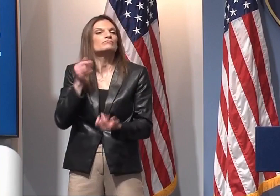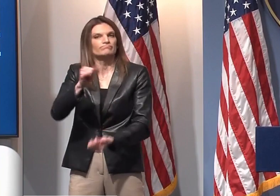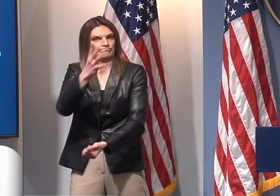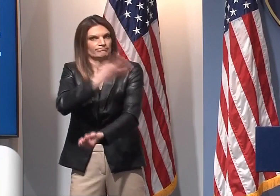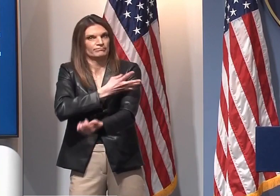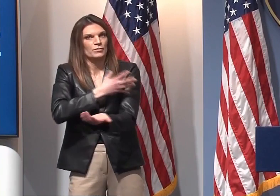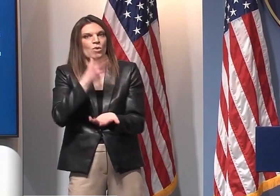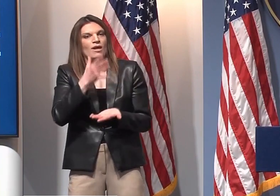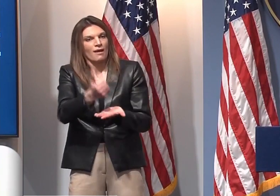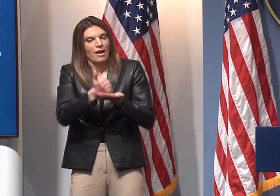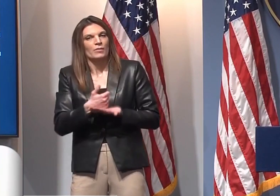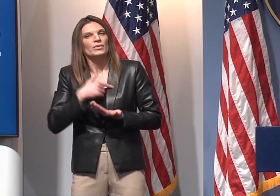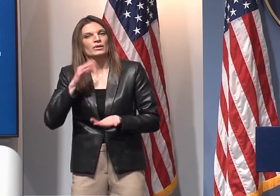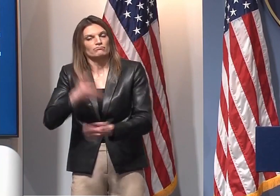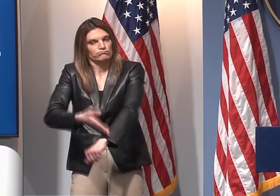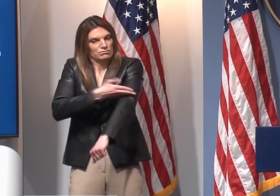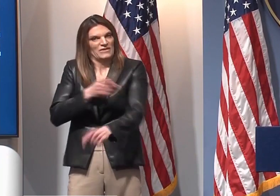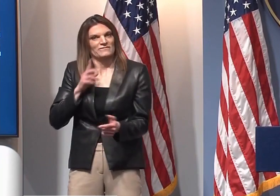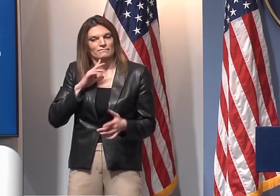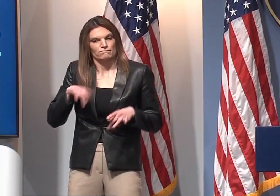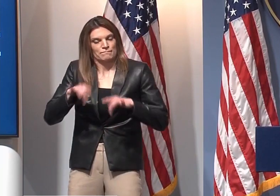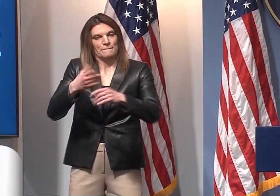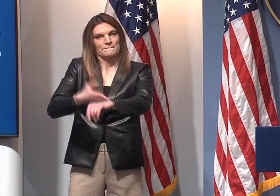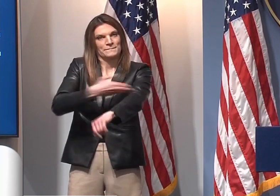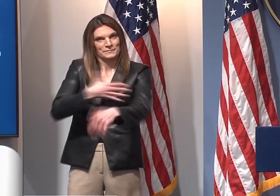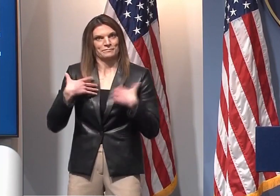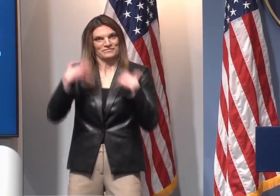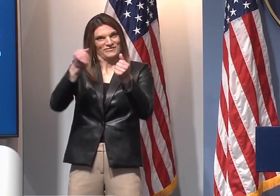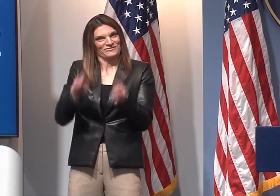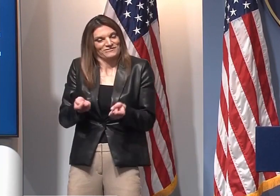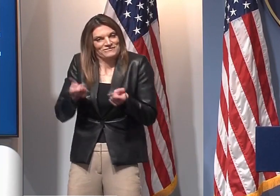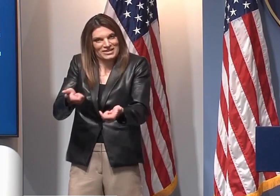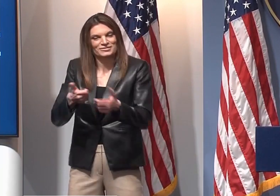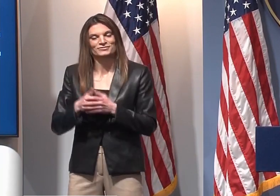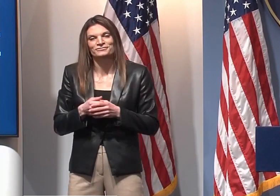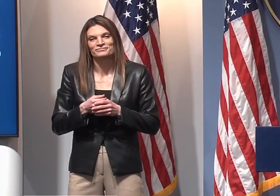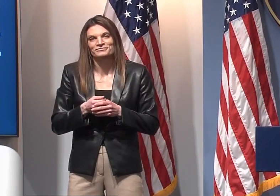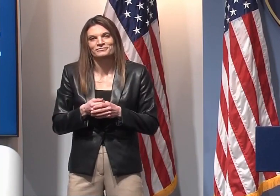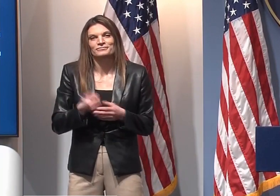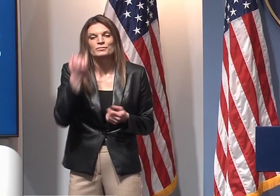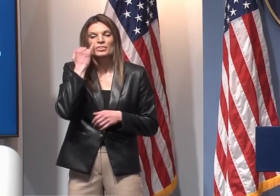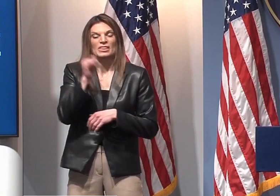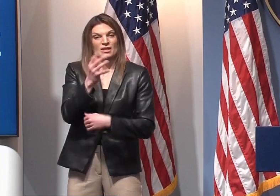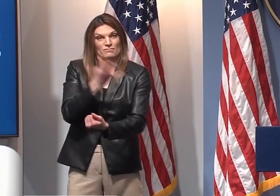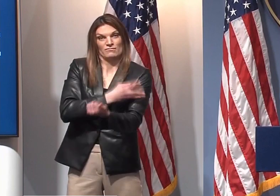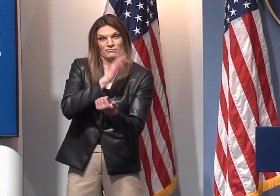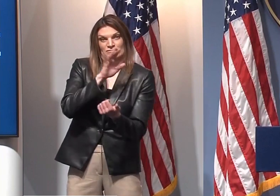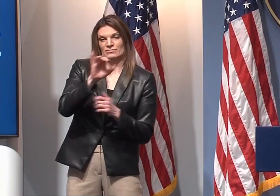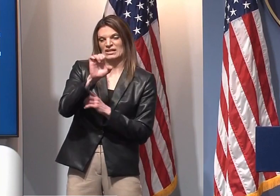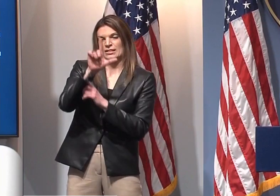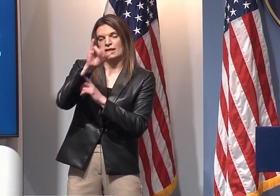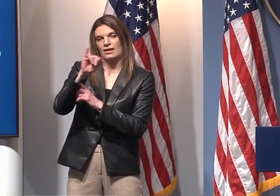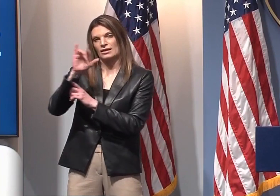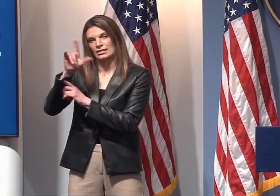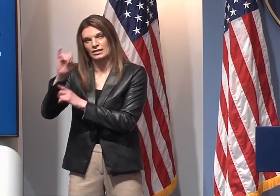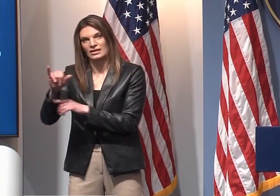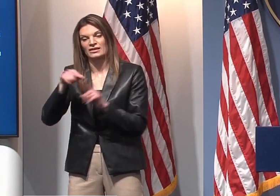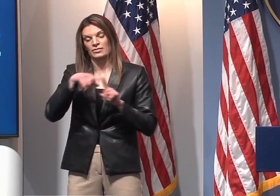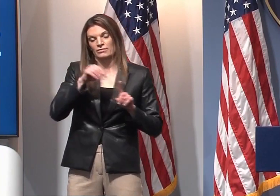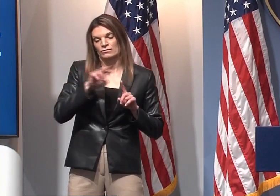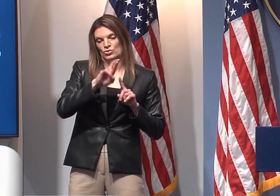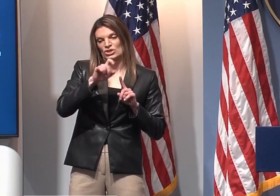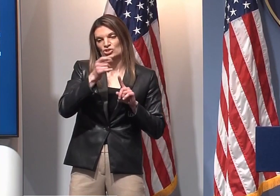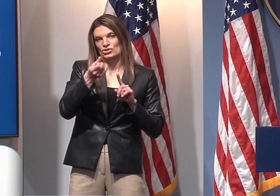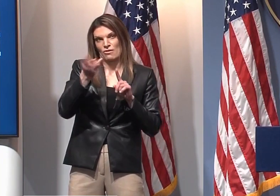stay in the hospital, and it could even prevent deaths. Monoclonal antibodies, like the one made by Eli Lilly and the one by